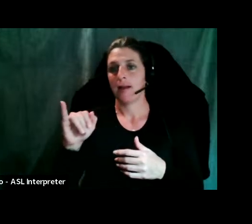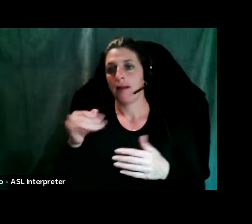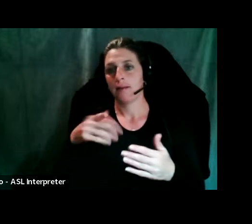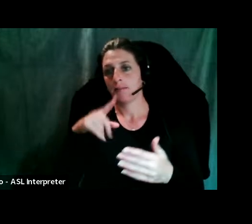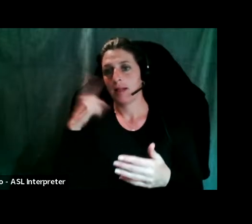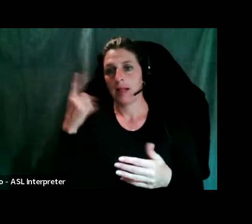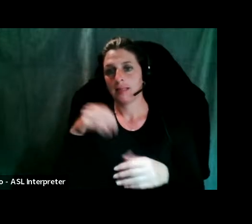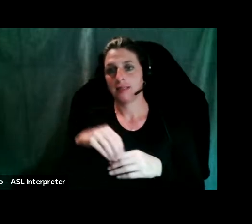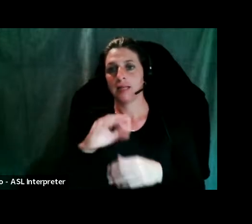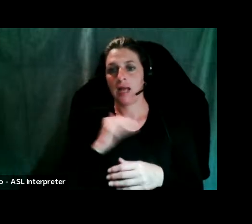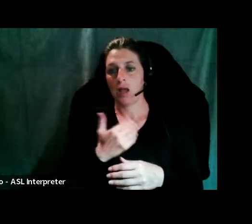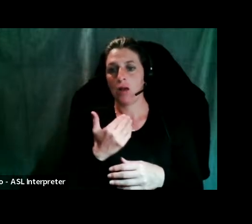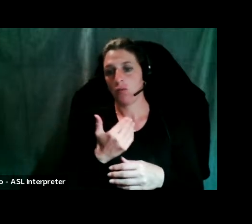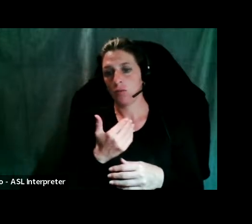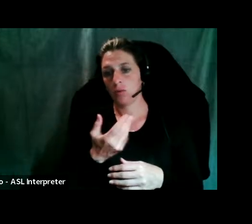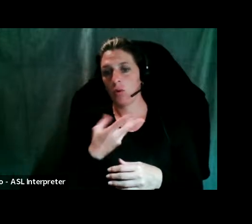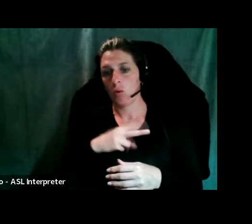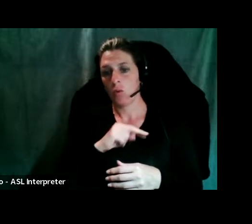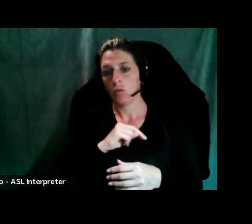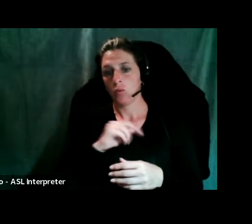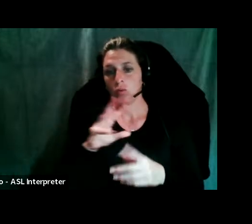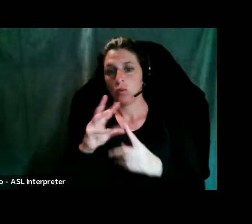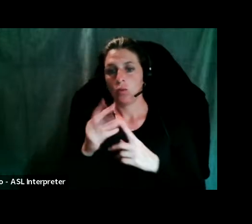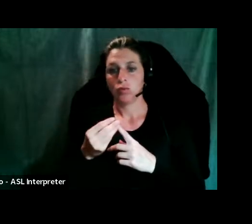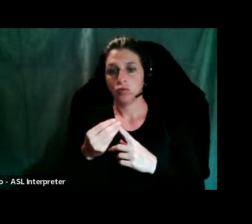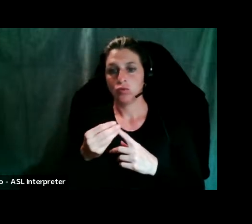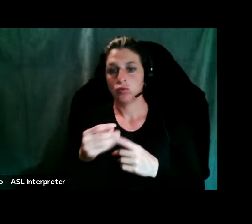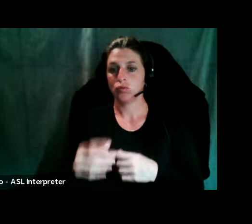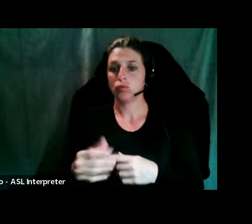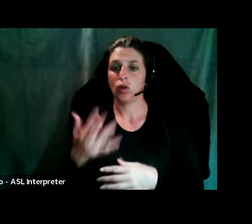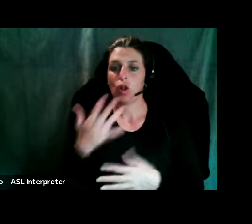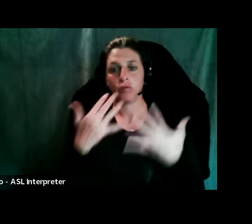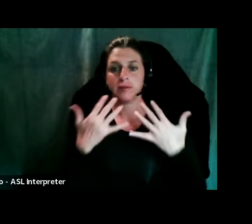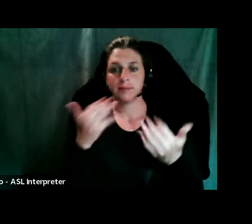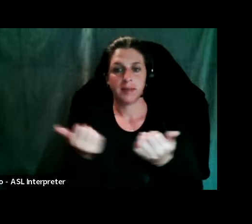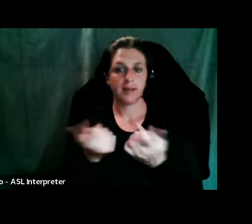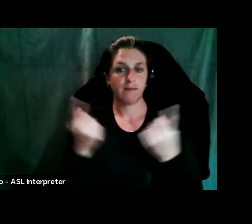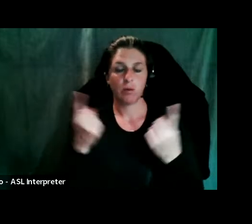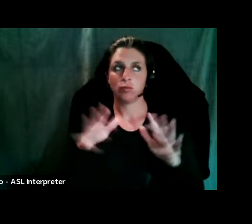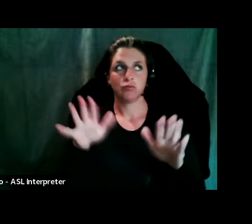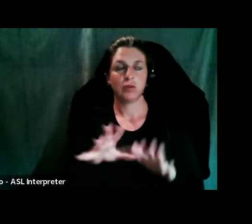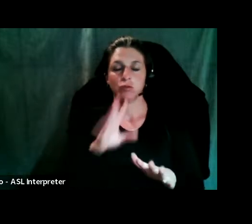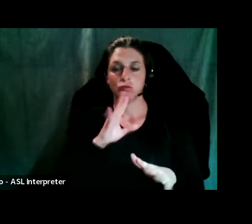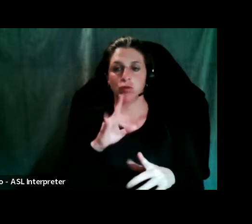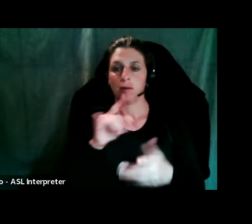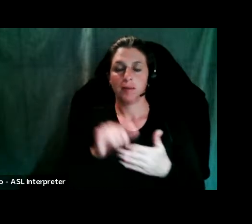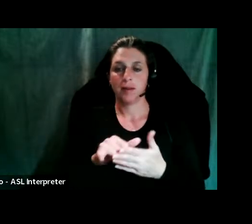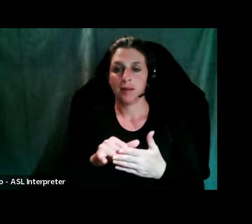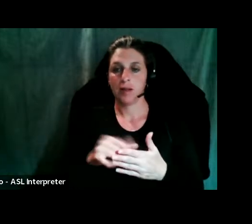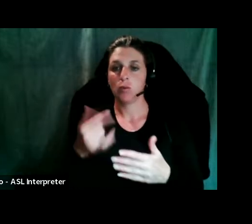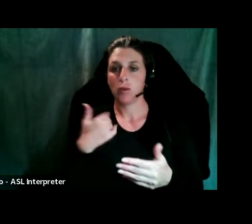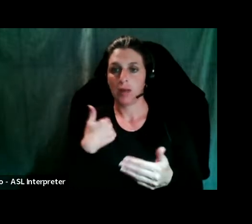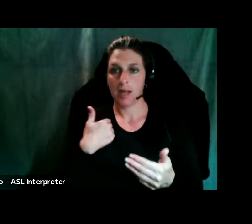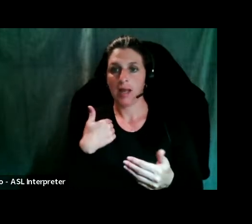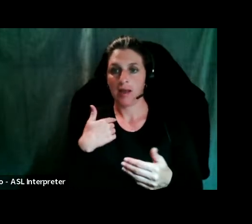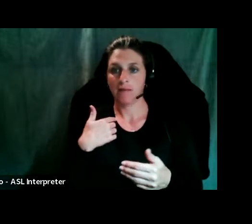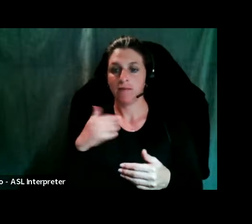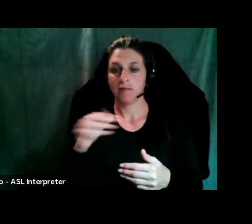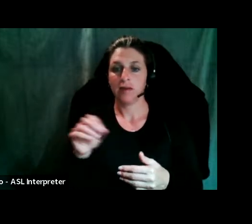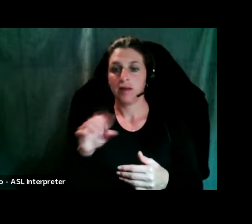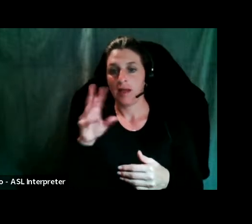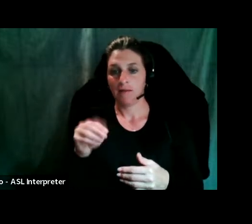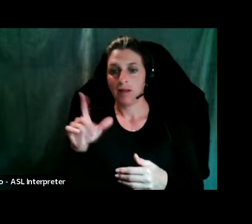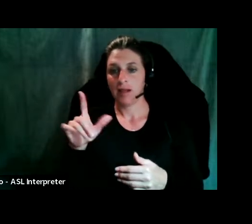a lot of colorism everywhere, right? And so it would be great to talk about that, because we do have some Afro-Latino families